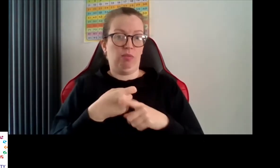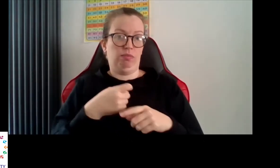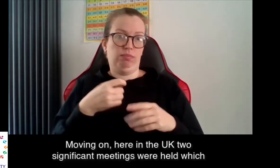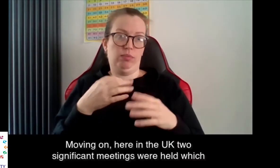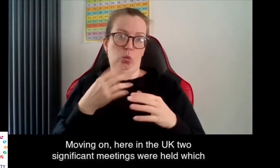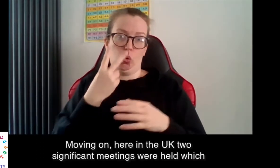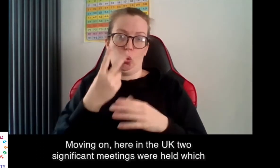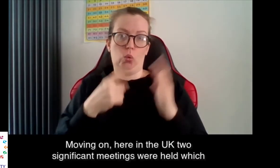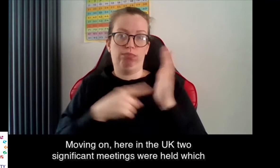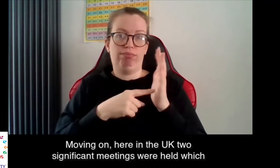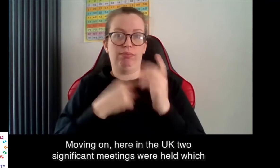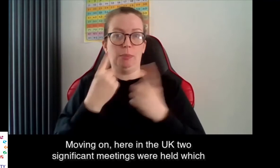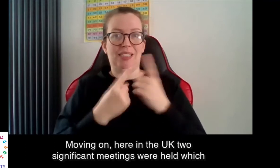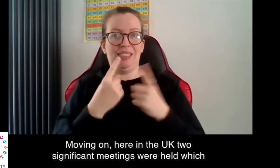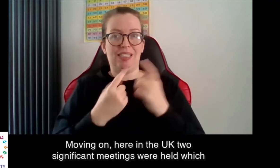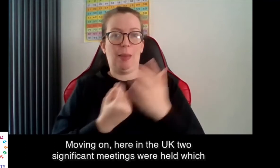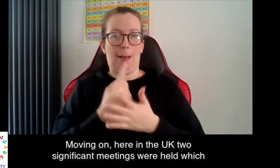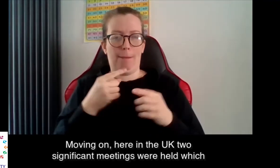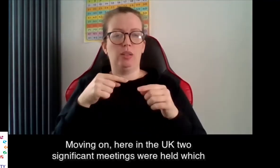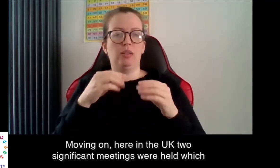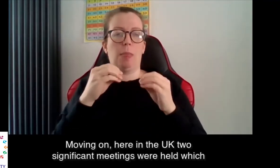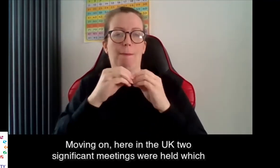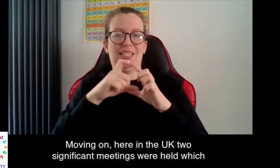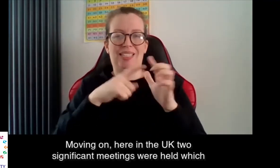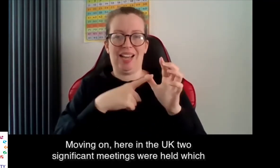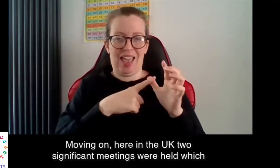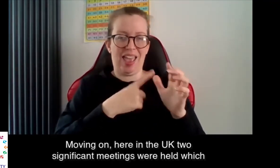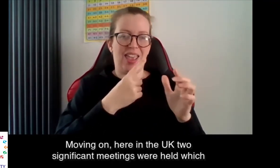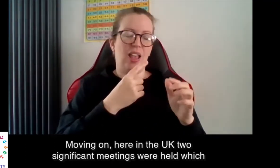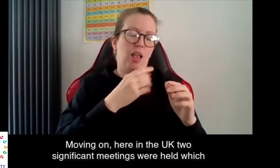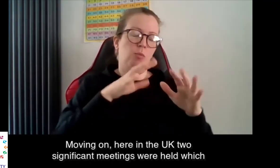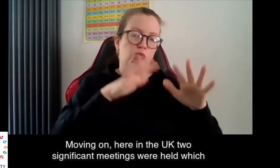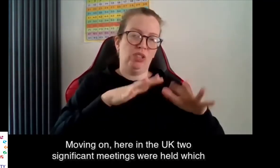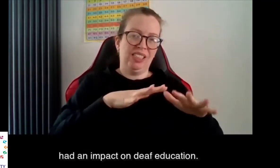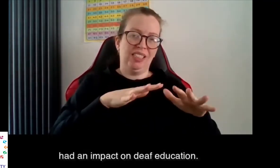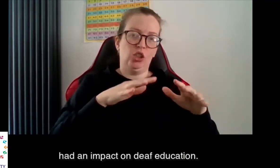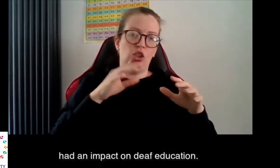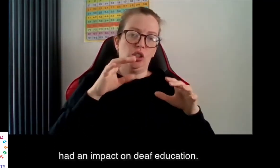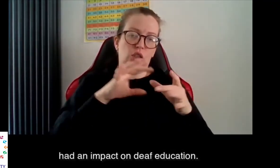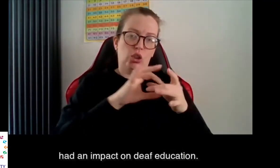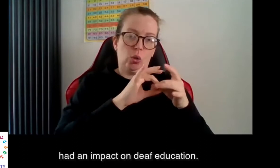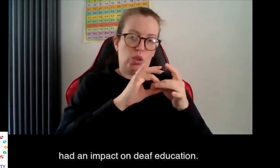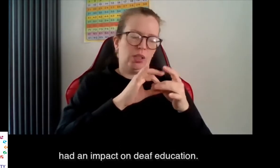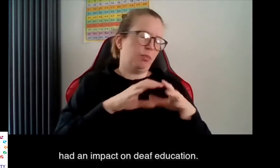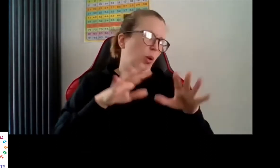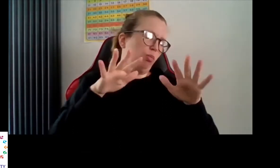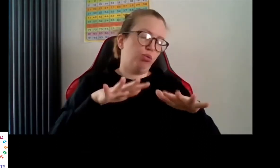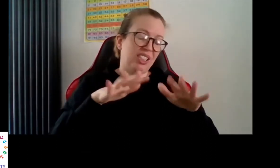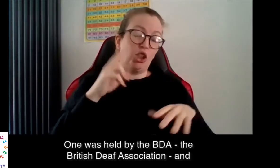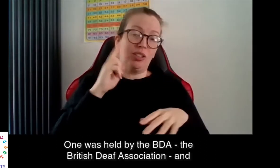Moving on, here in the UK, two significant meetings were held which had an impact on deaf education. One was held